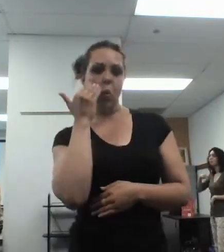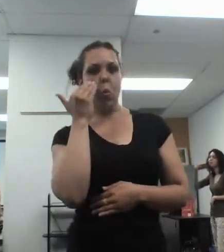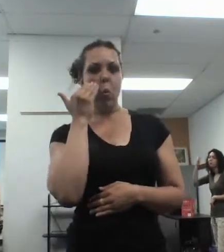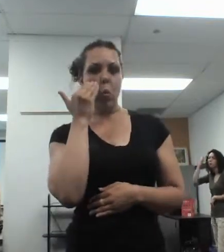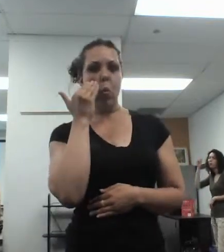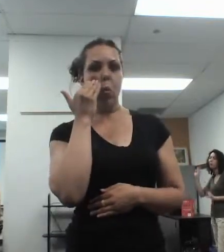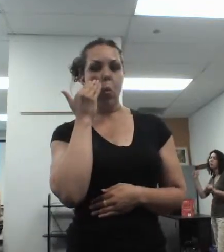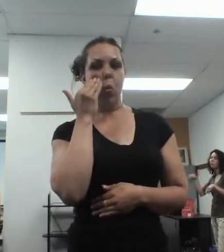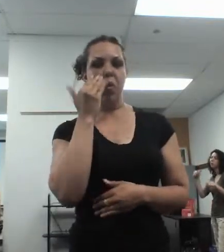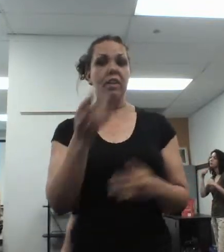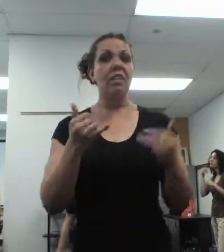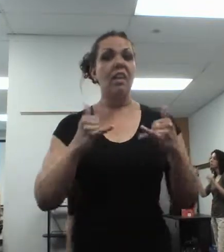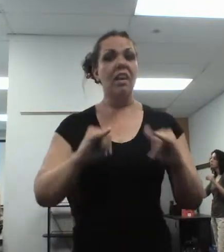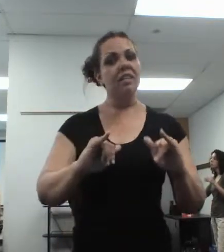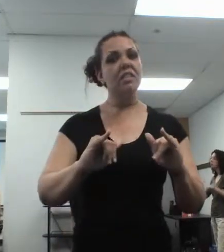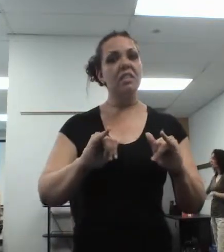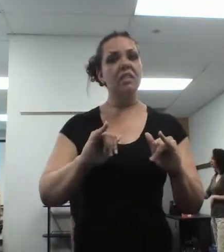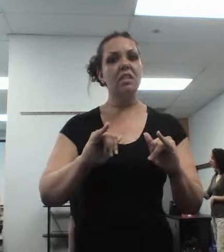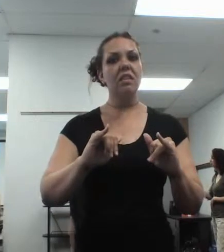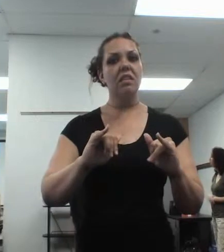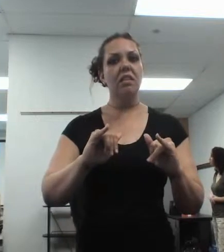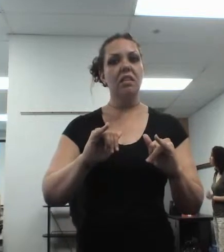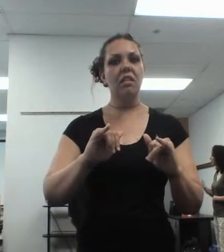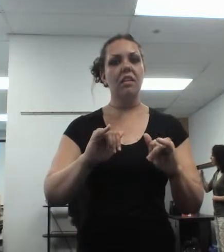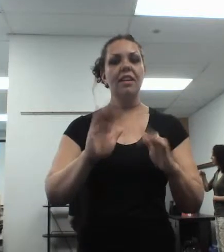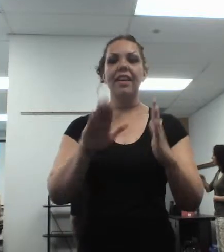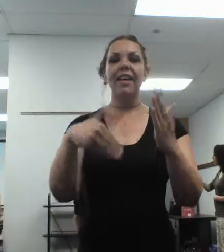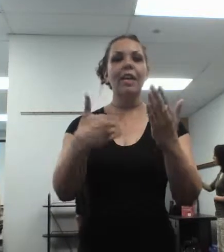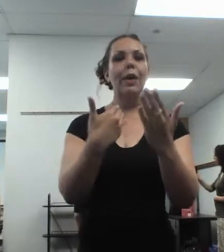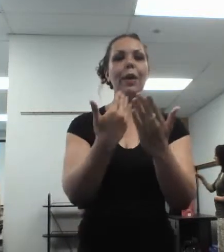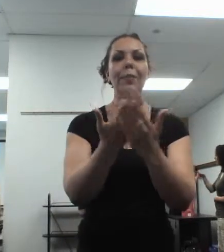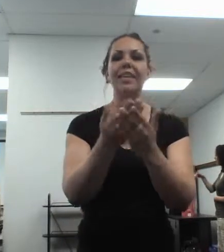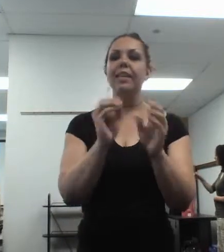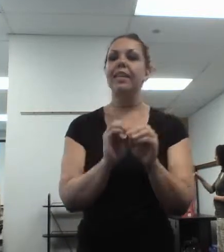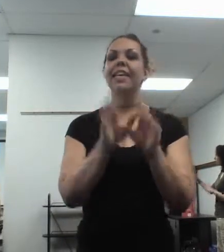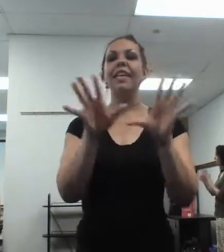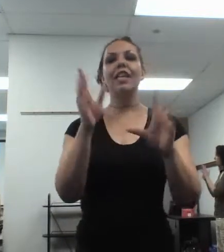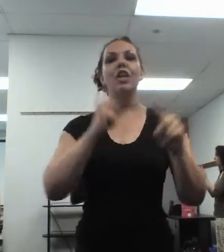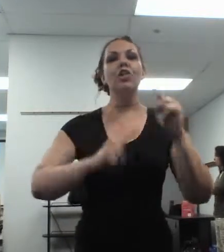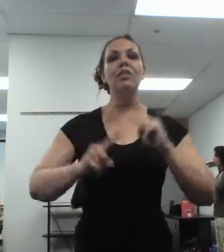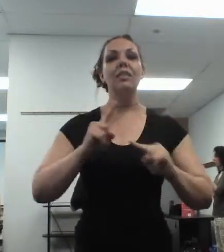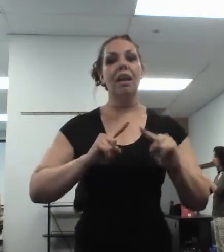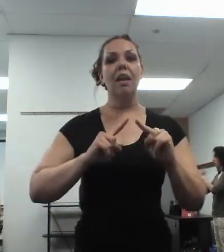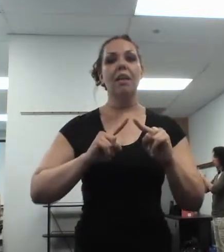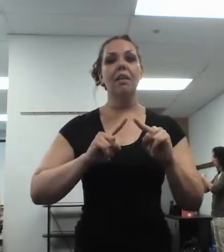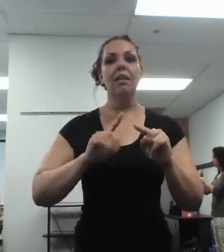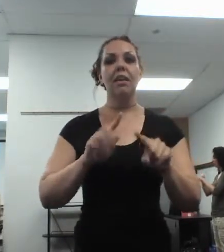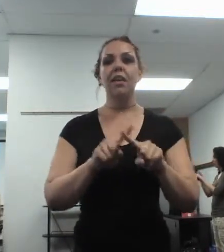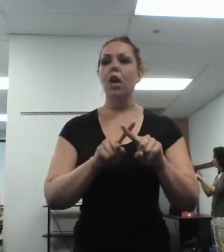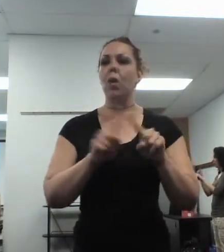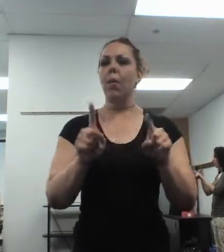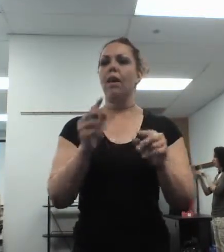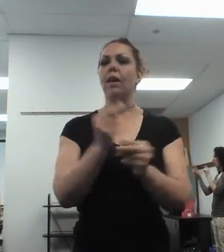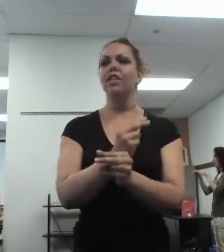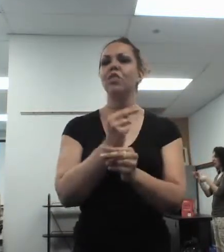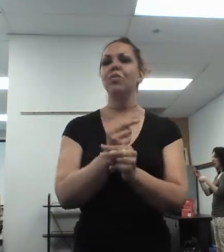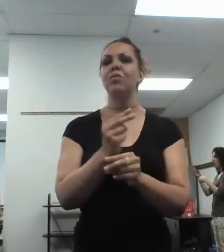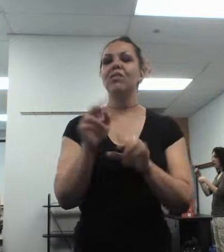It's still a formal, completely articulated, clear sign, but I'll use it in a casual sentence or a